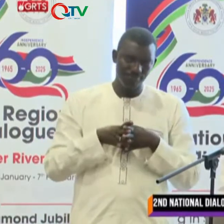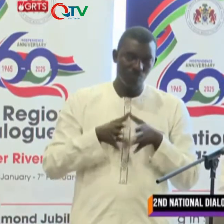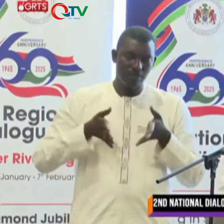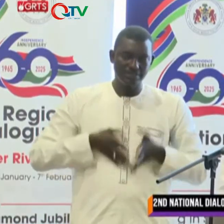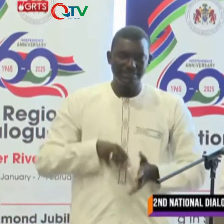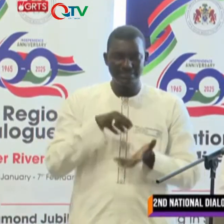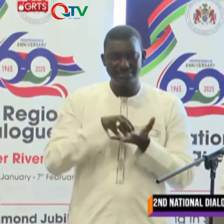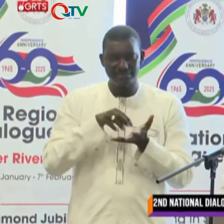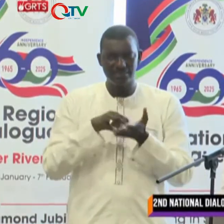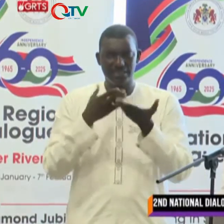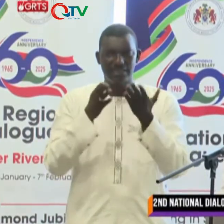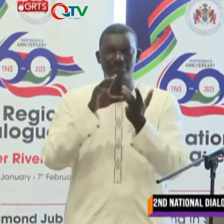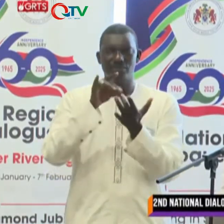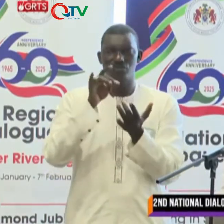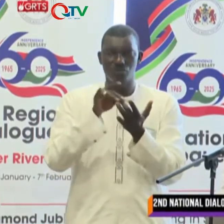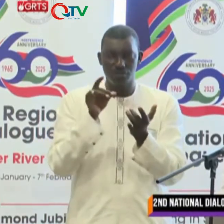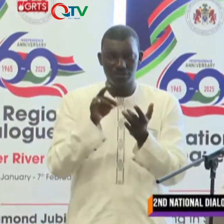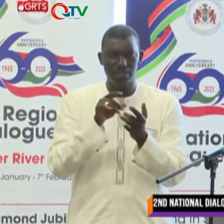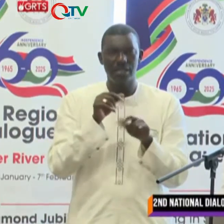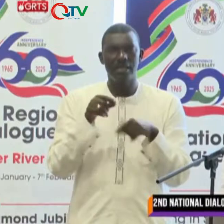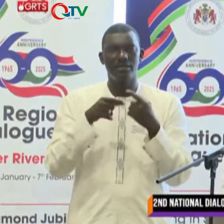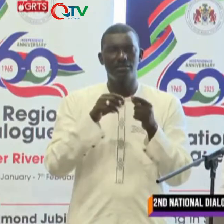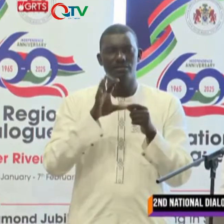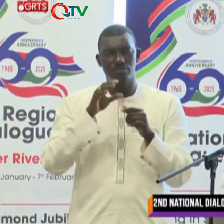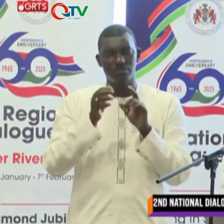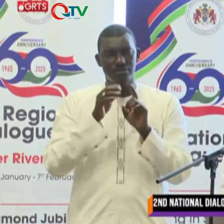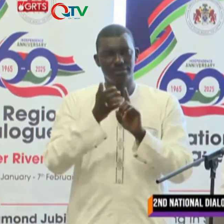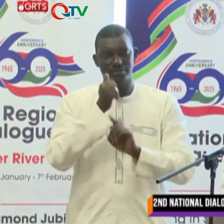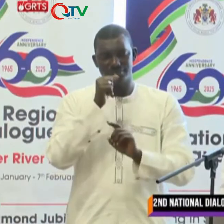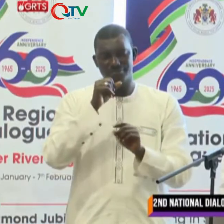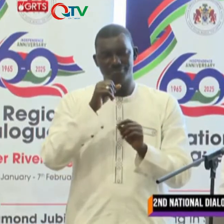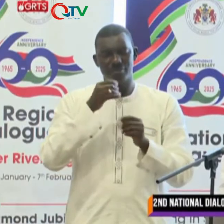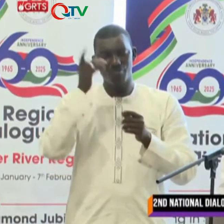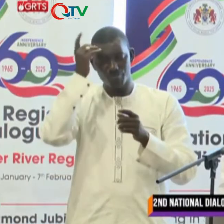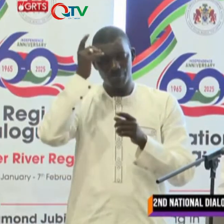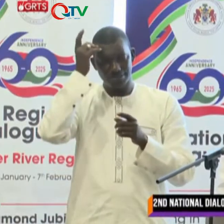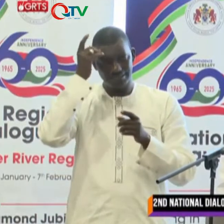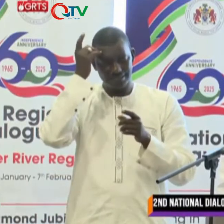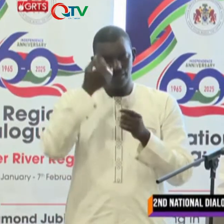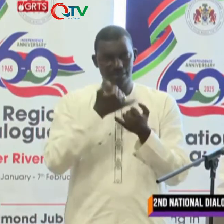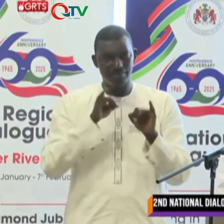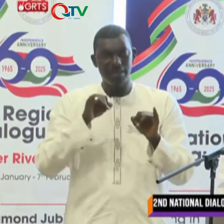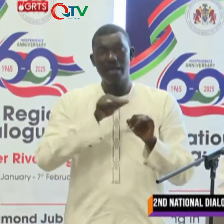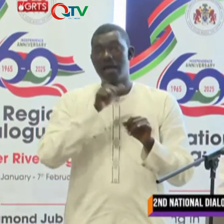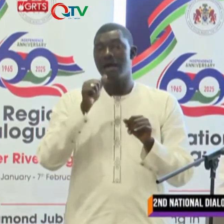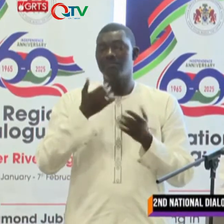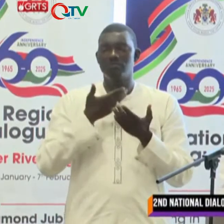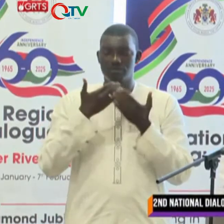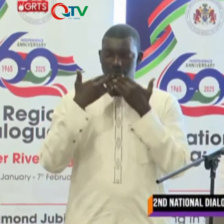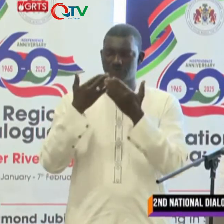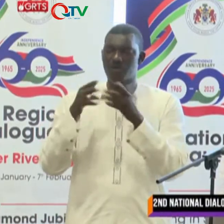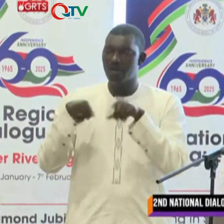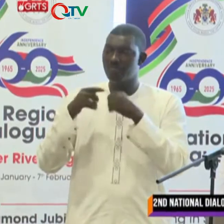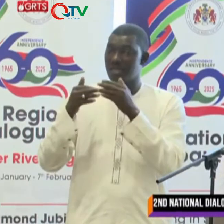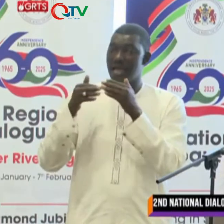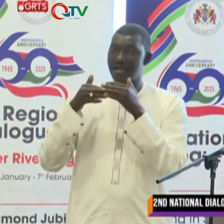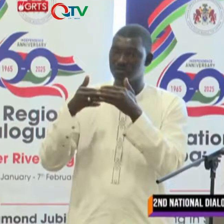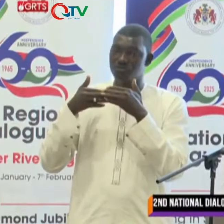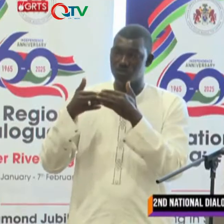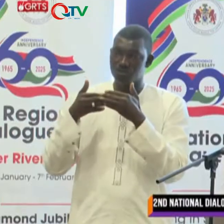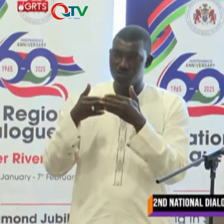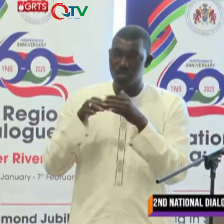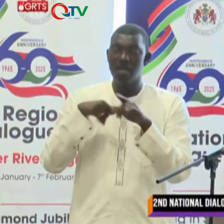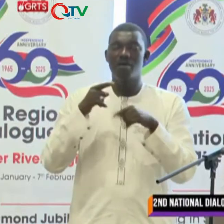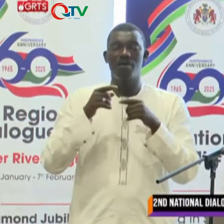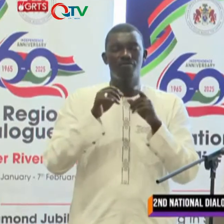Citizens are given a choice as they retain political sovereignty and are informed of the actions